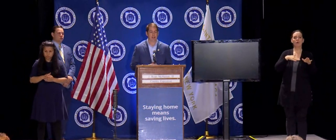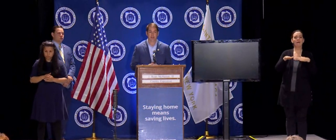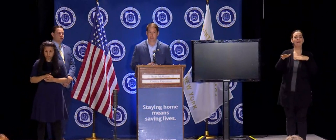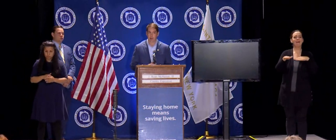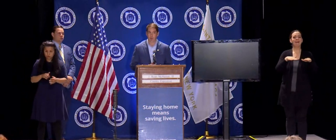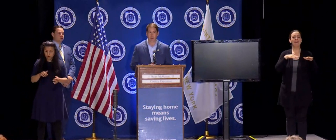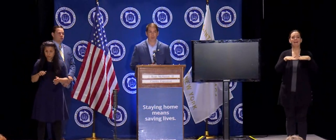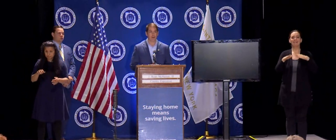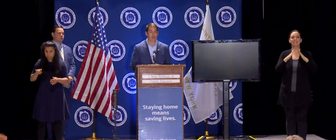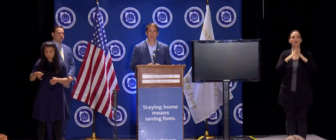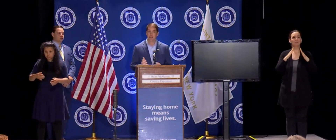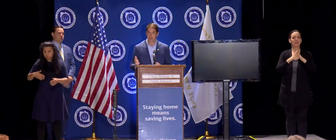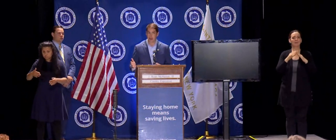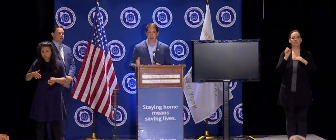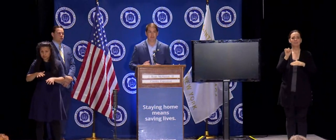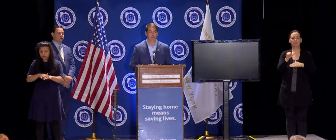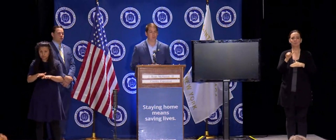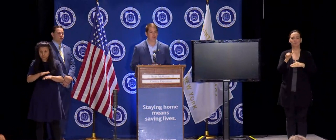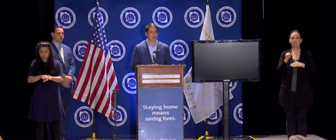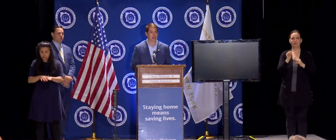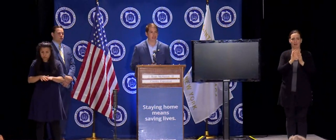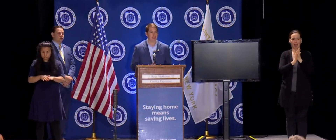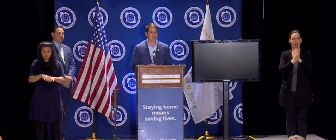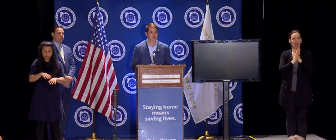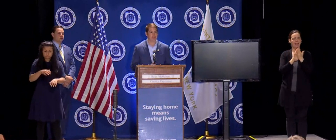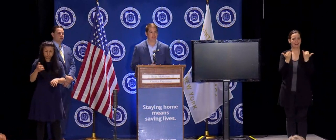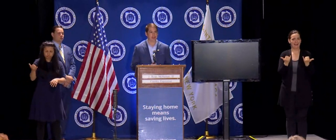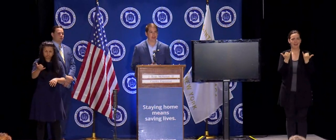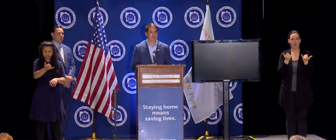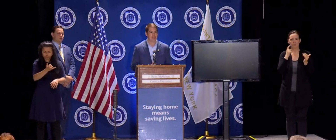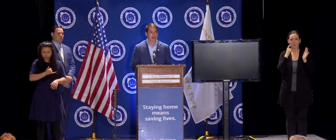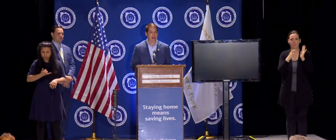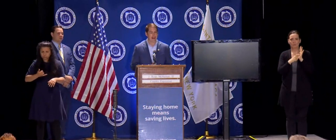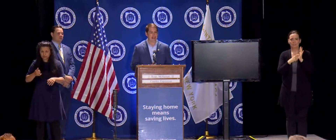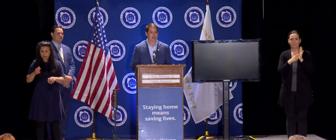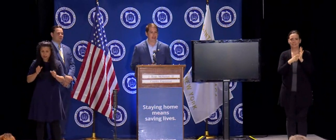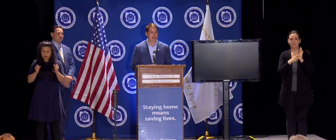You see a lot more people, see a lot more fancy cars.